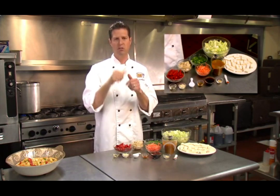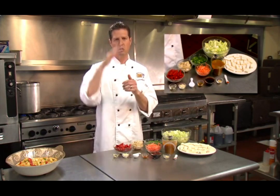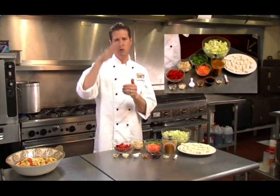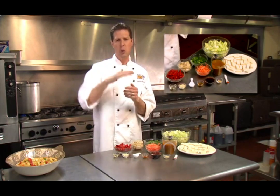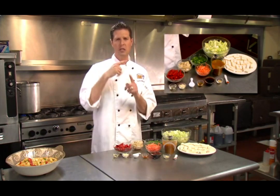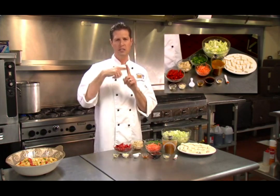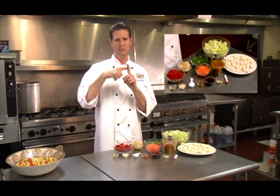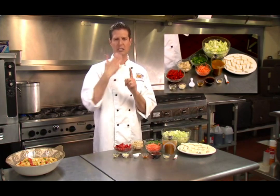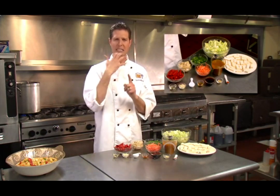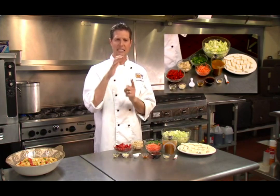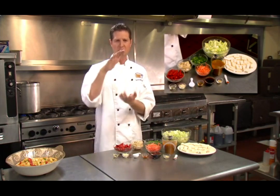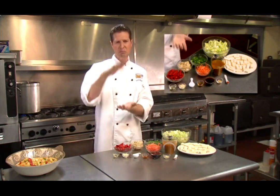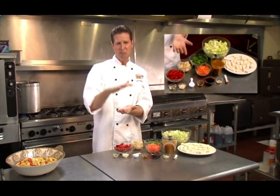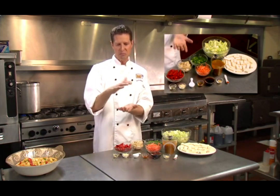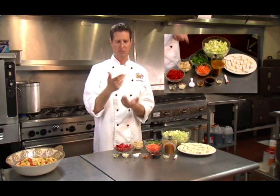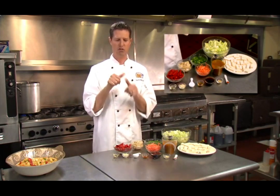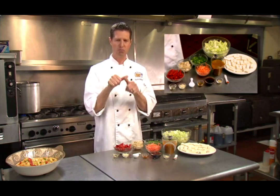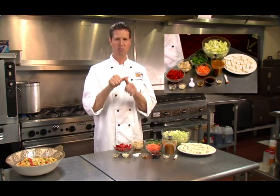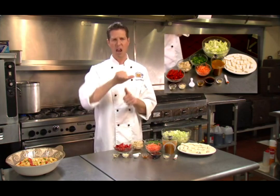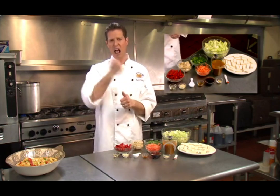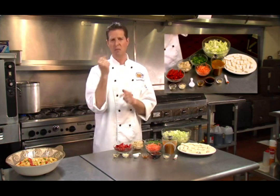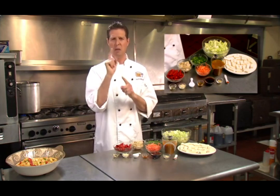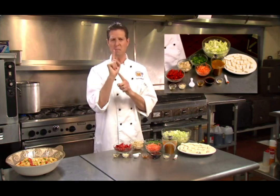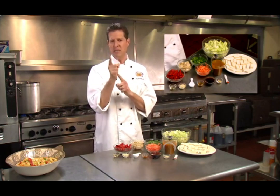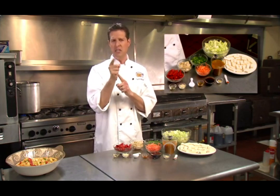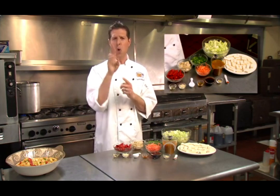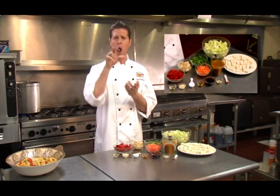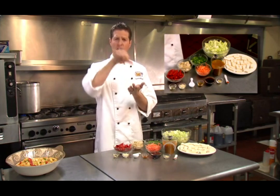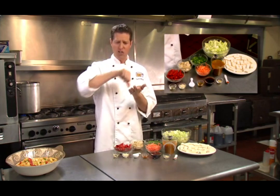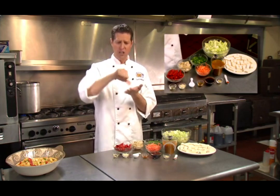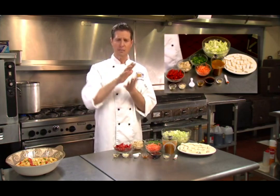Continue cooking on low heat for another minute or until sauce thickens.